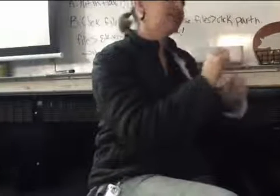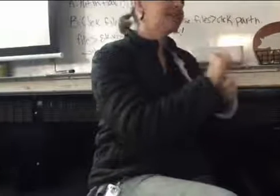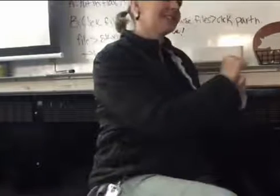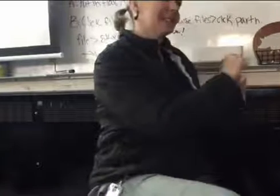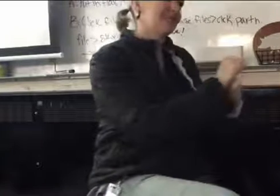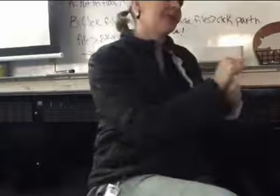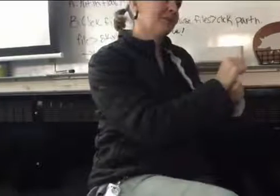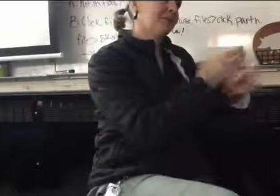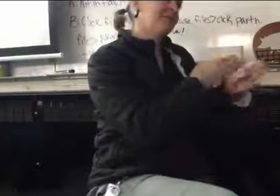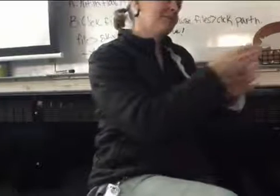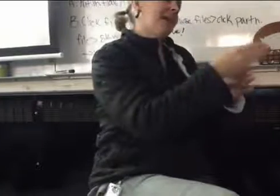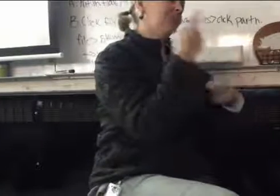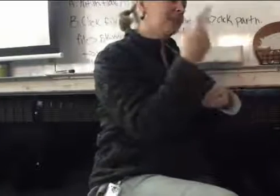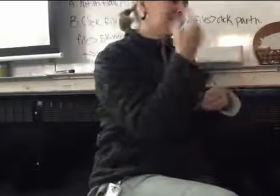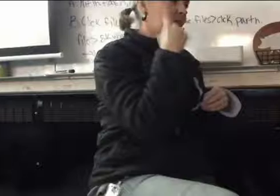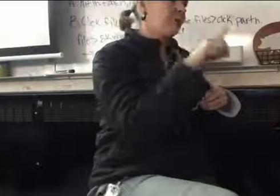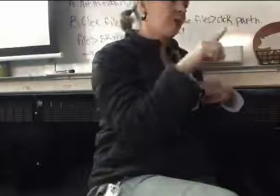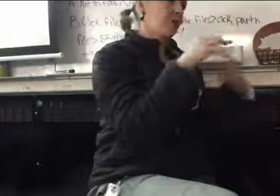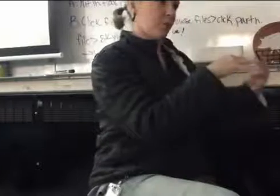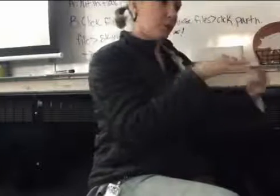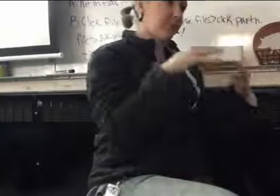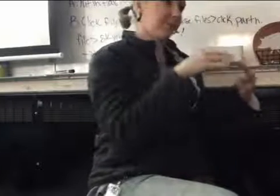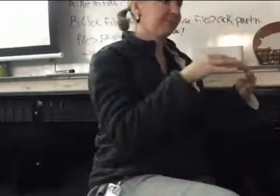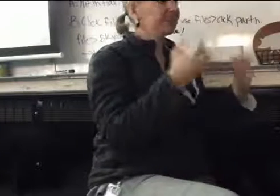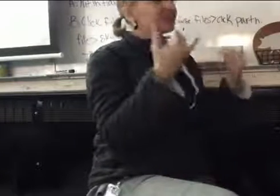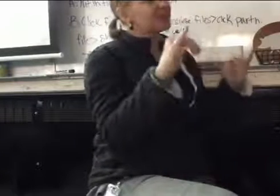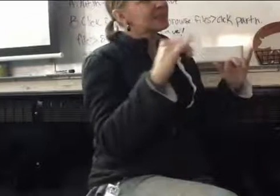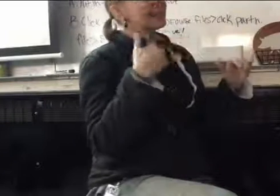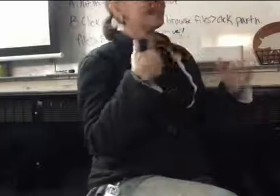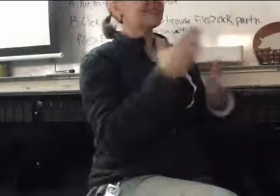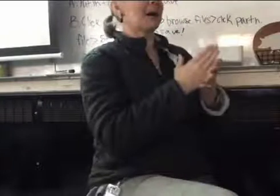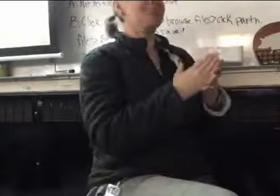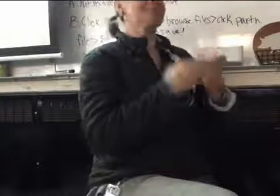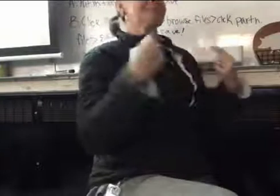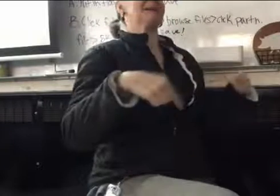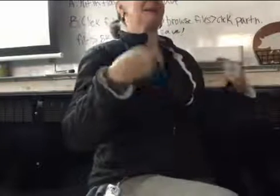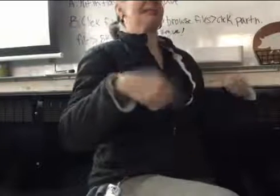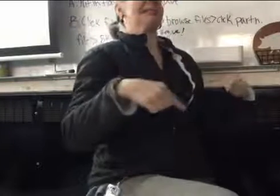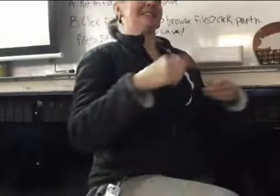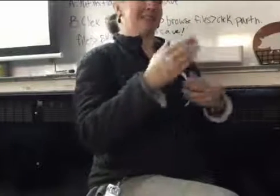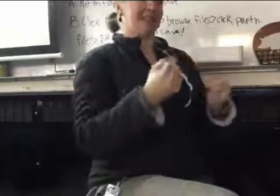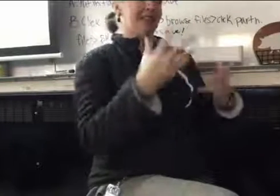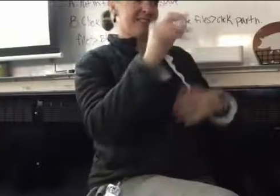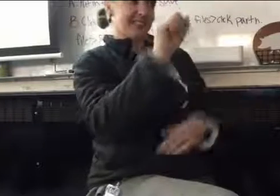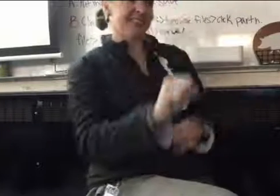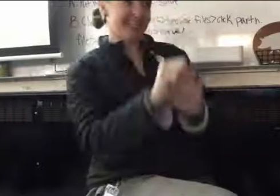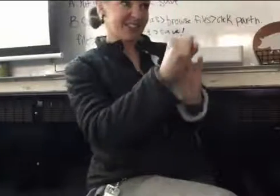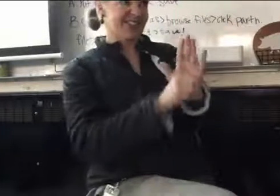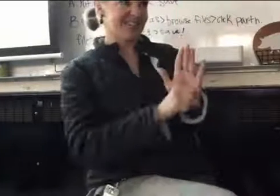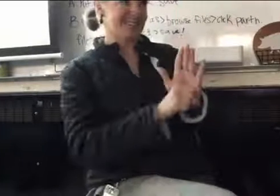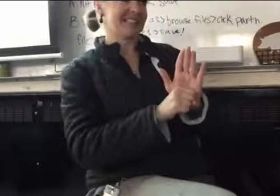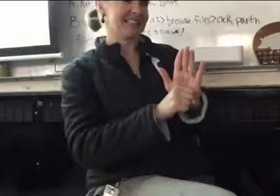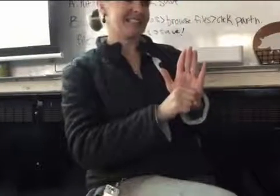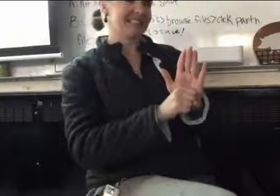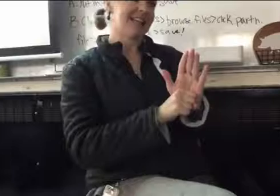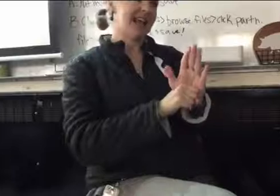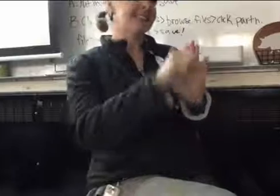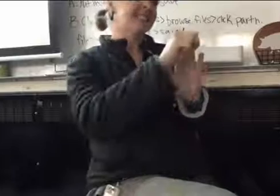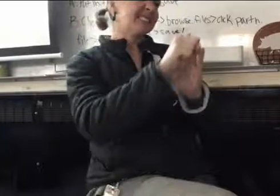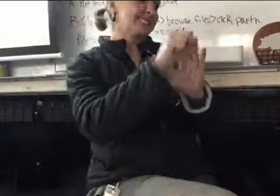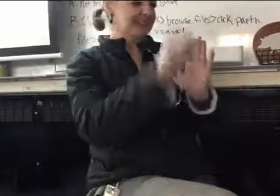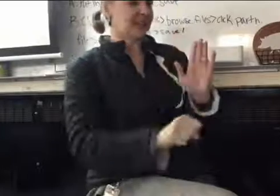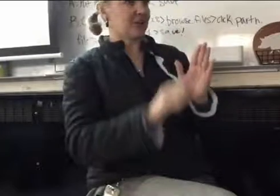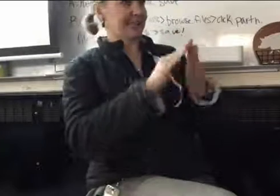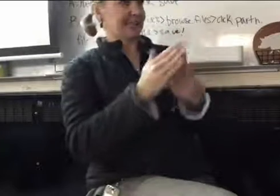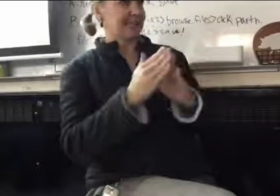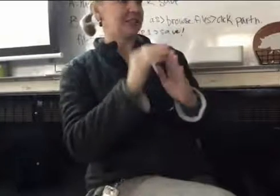cause and factor of the Civil War. So we still have a little bit of heated debate. A lot of the deep southern states or deep southern cities will not